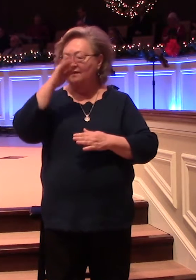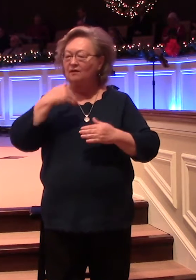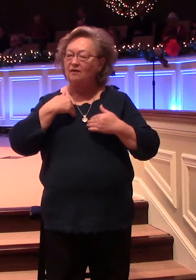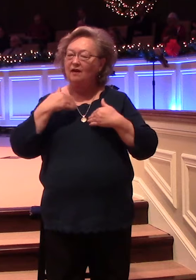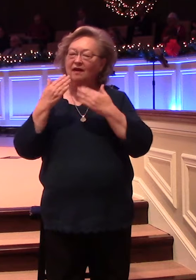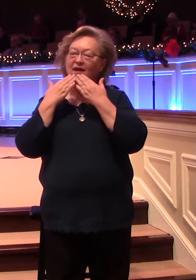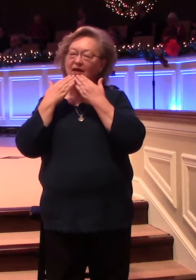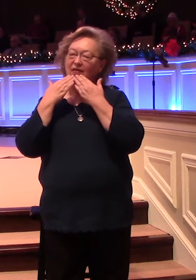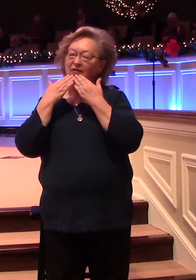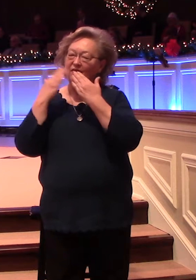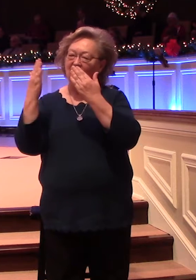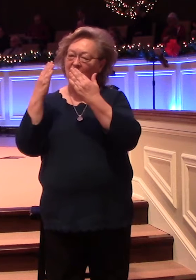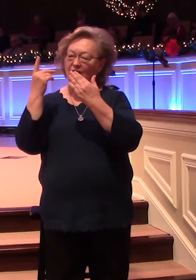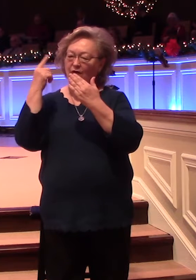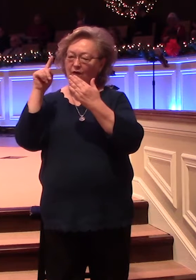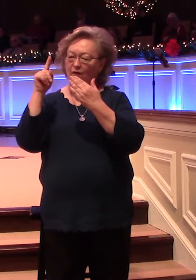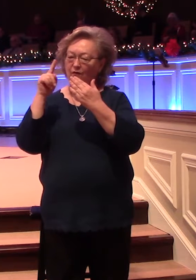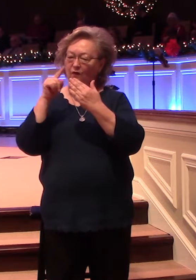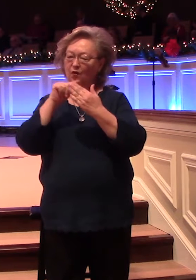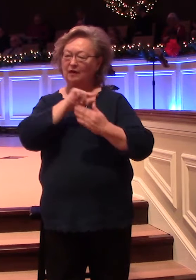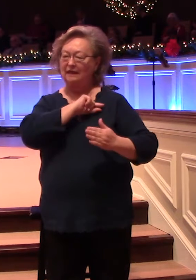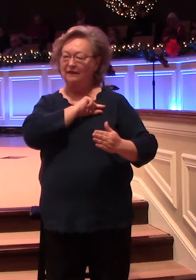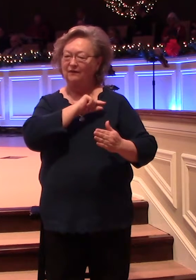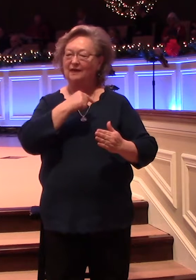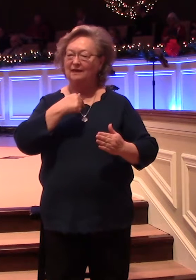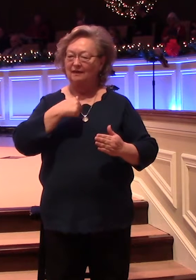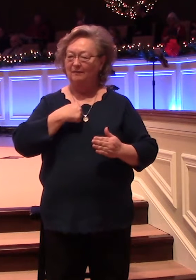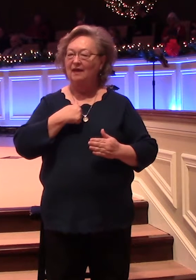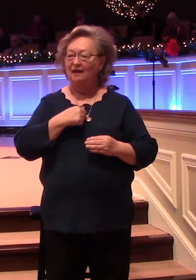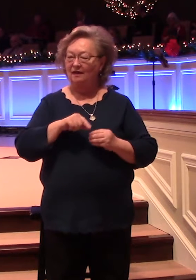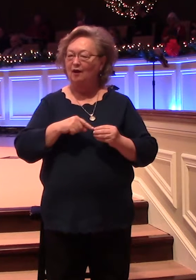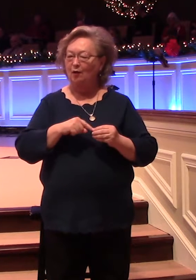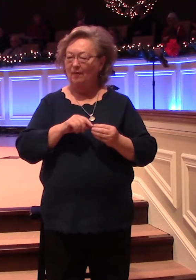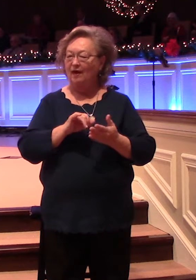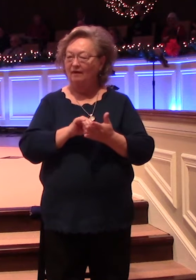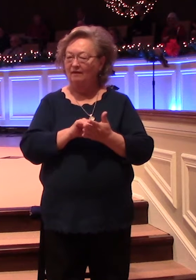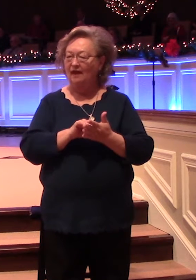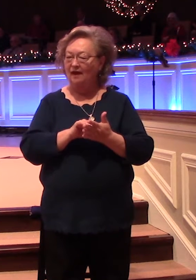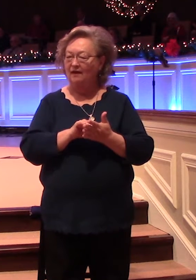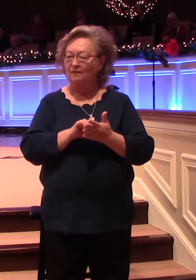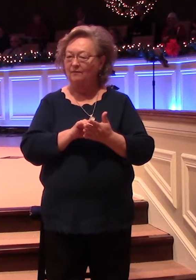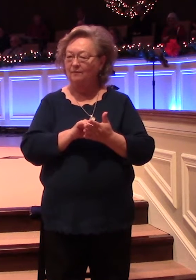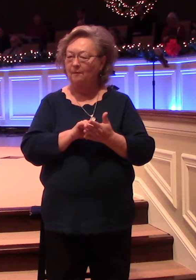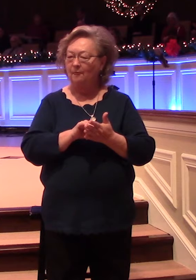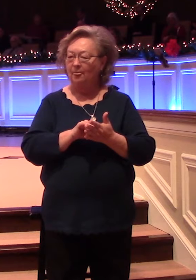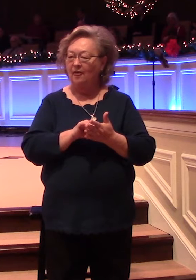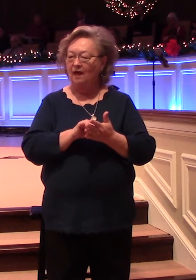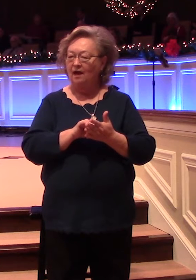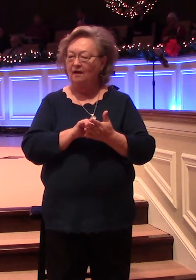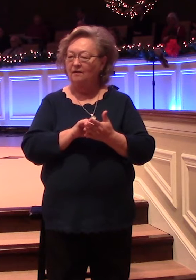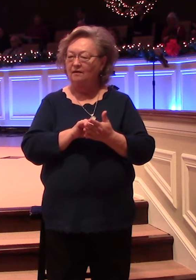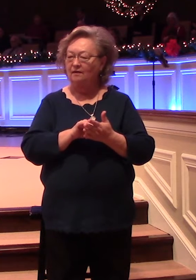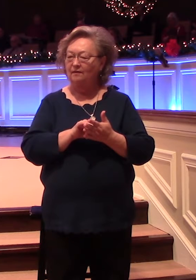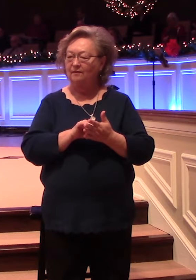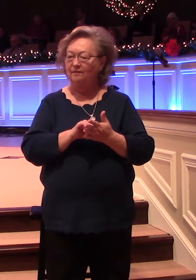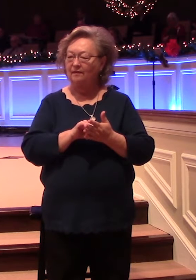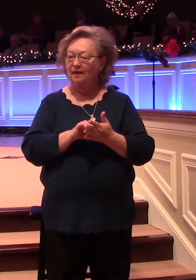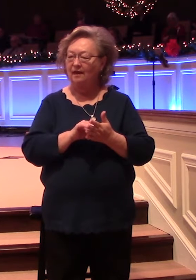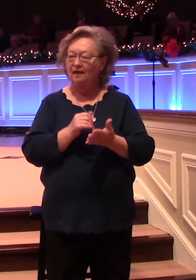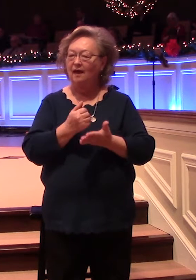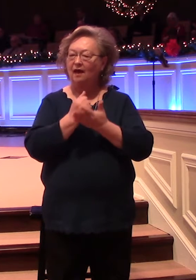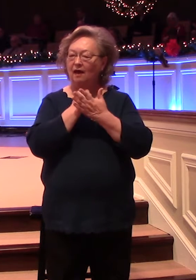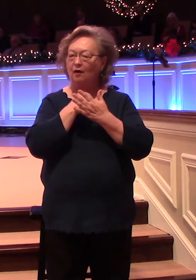for convicting me of that. I know that you've been dealing with me in that aspect, Father, just to love more than myself,